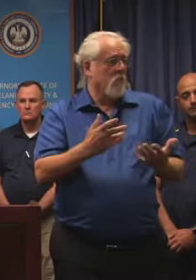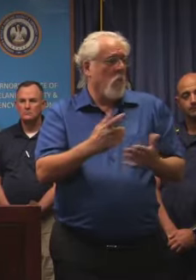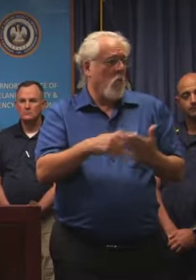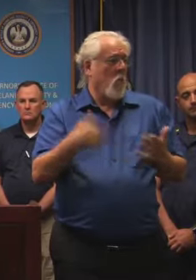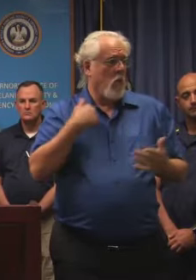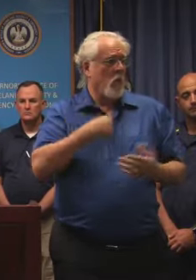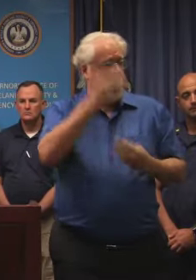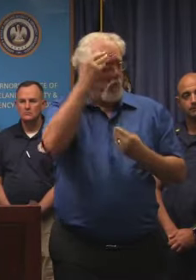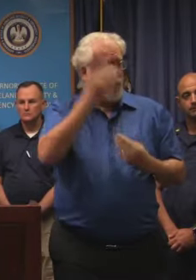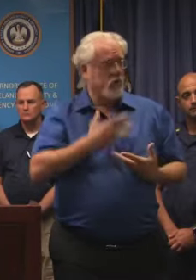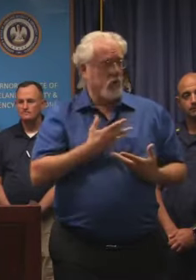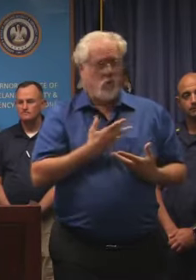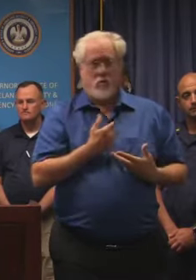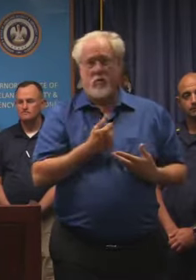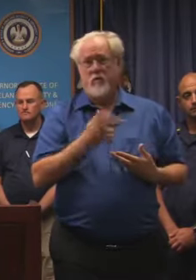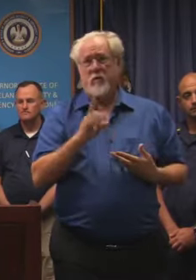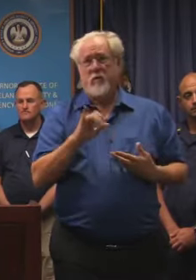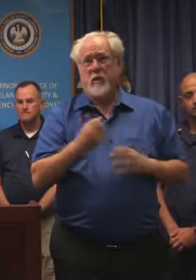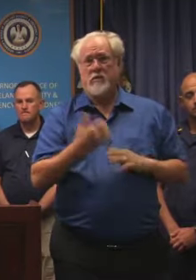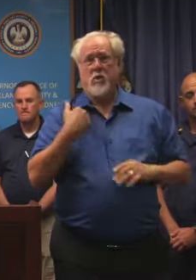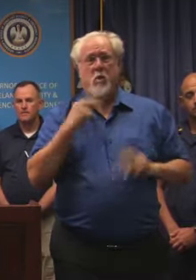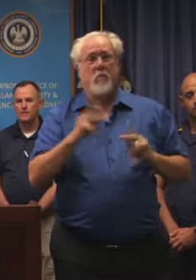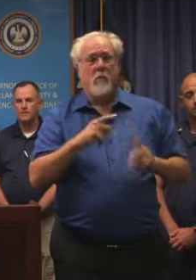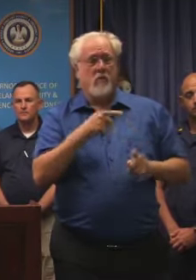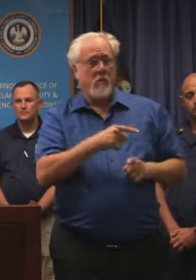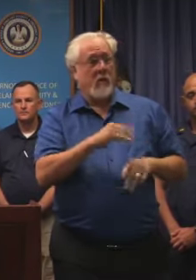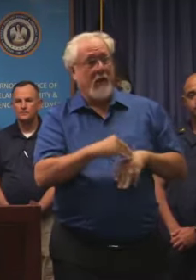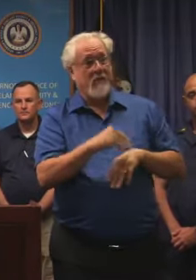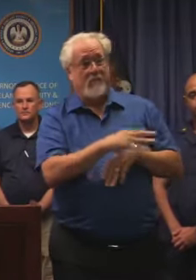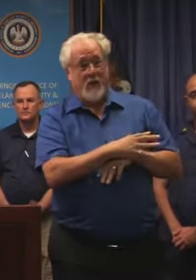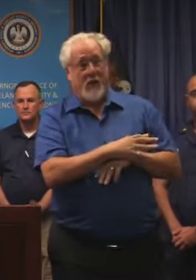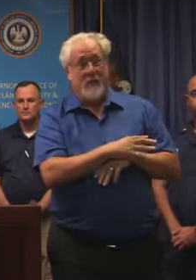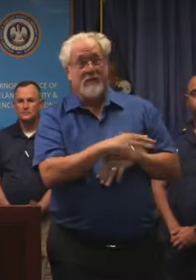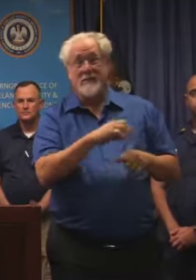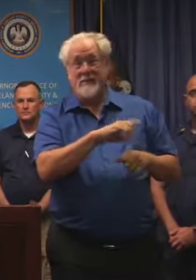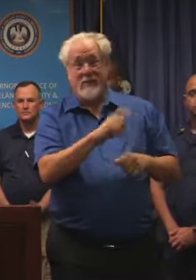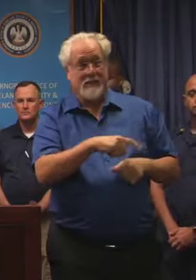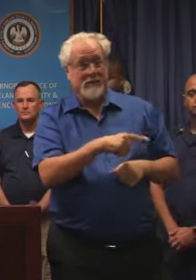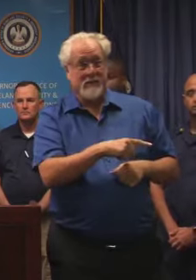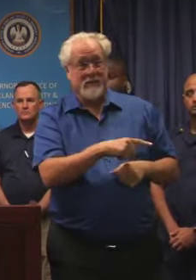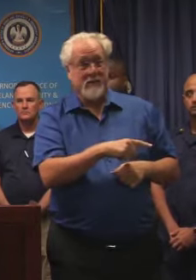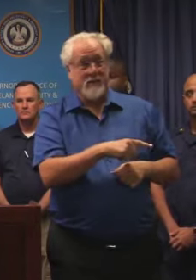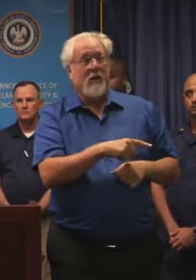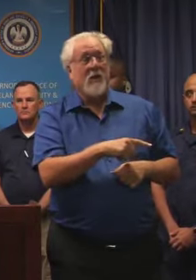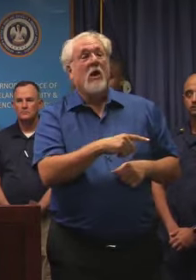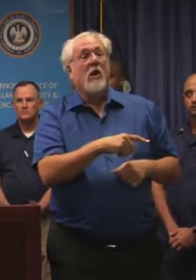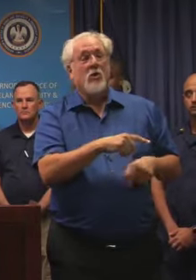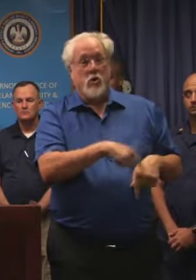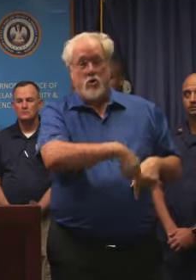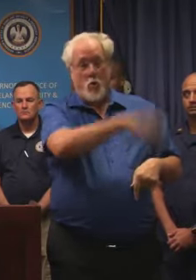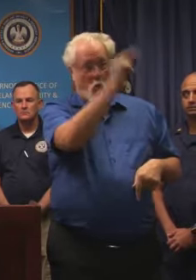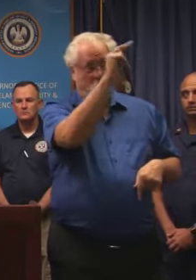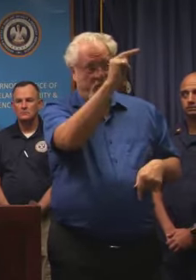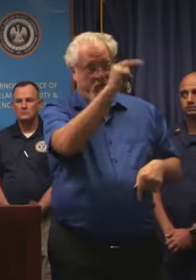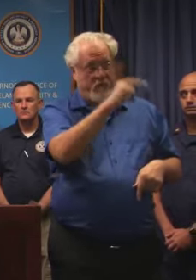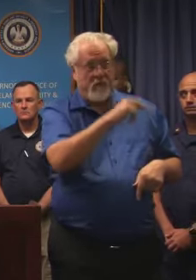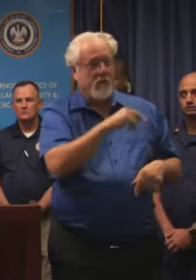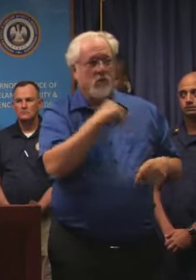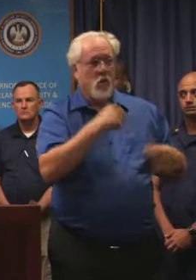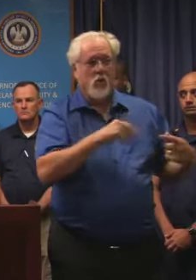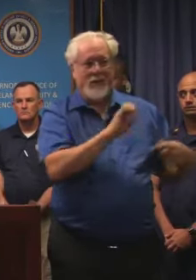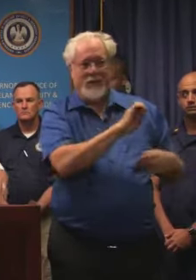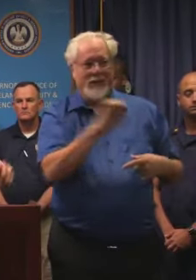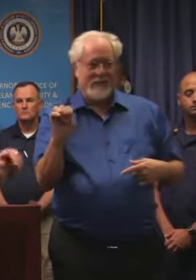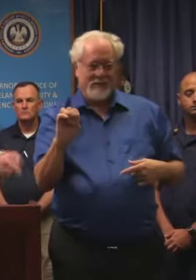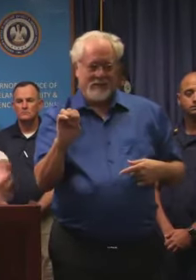were told a couple of days ago, where individuals would be advised in Texas to evacuate north, not come